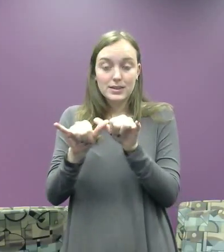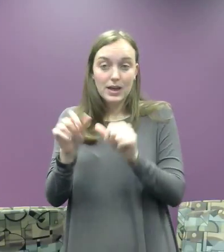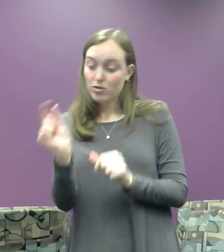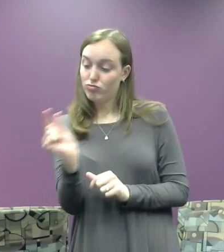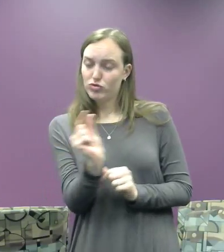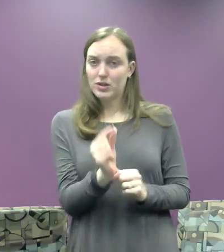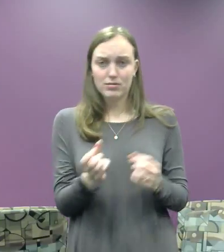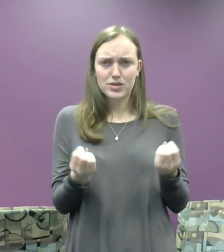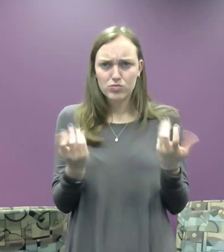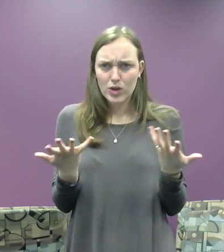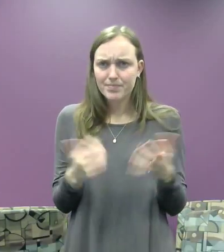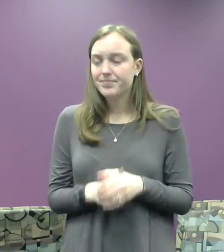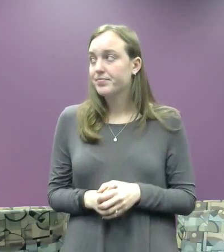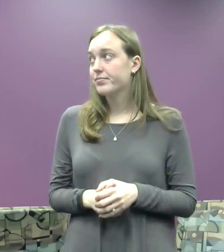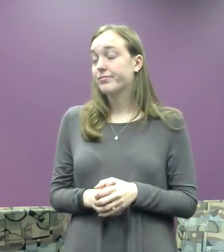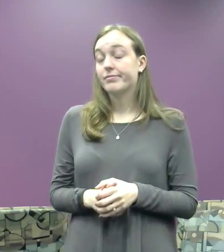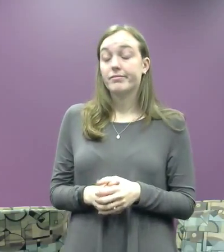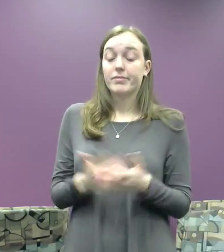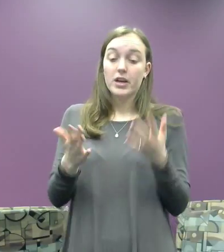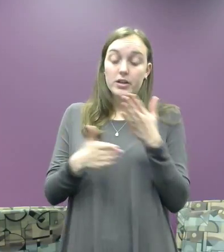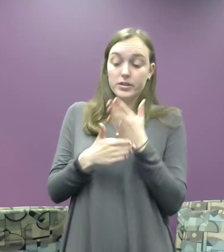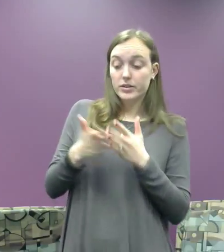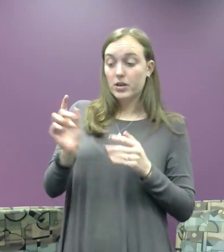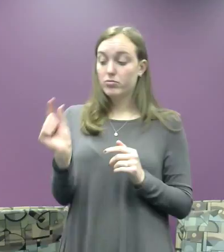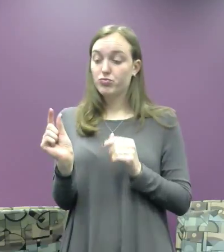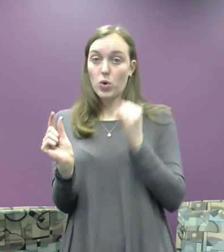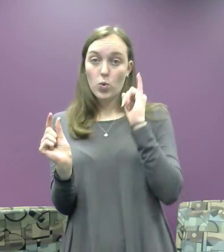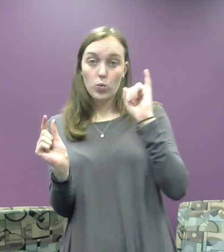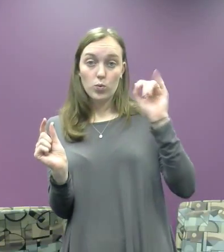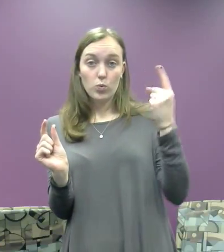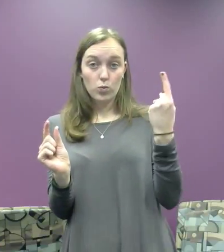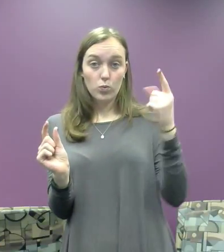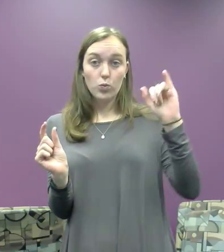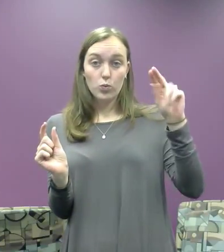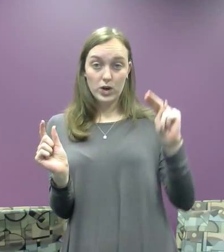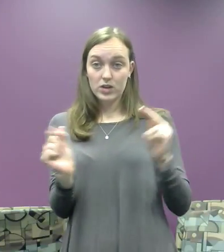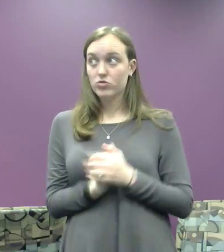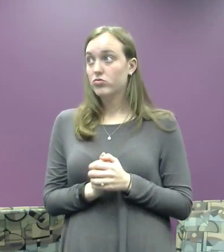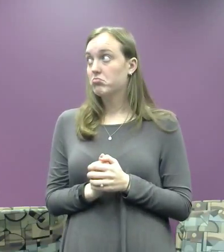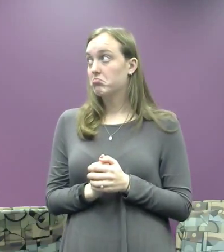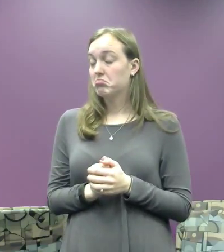Well, some of the segments will be only 1 inch. Some of the segments may be 1